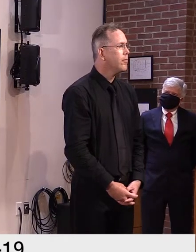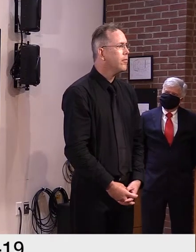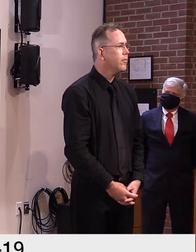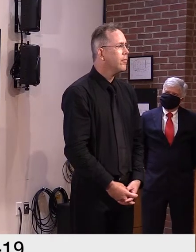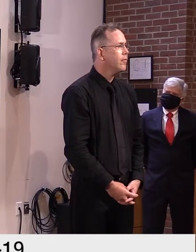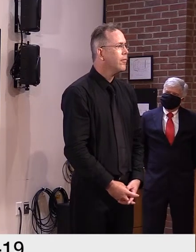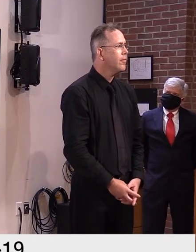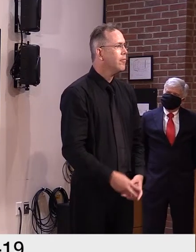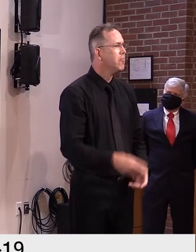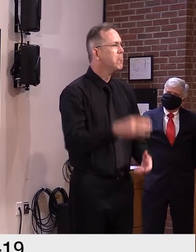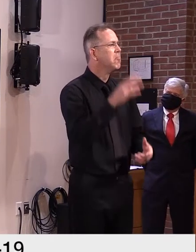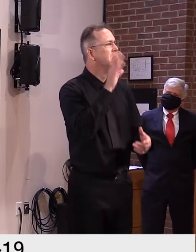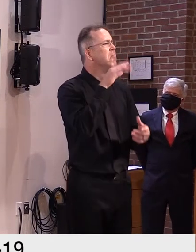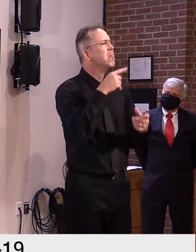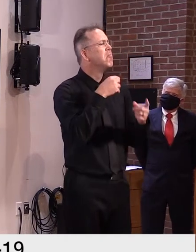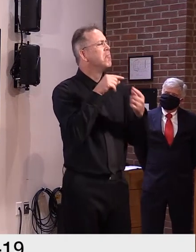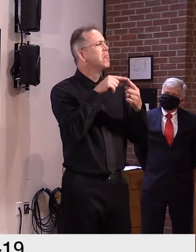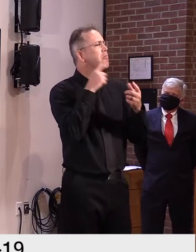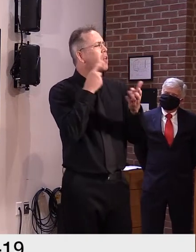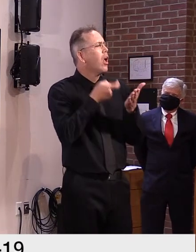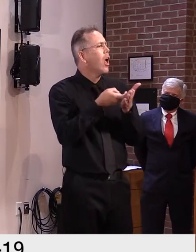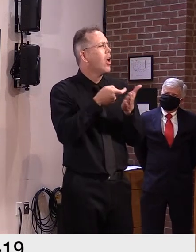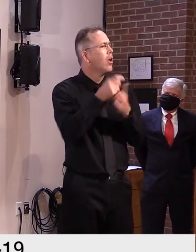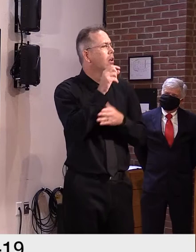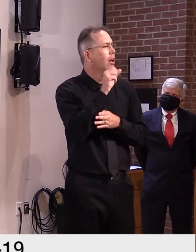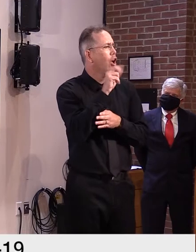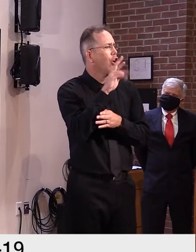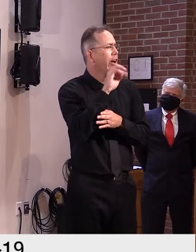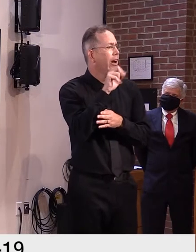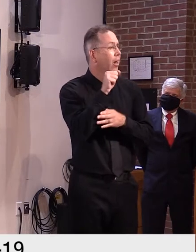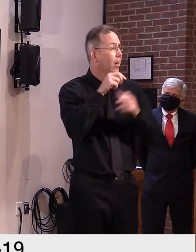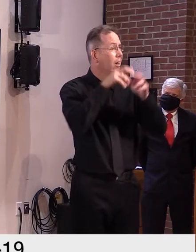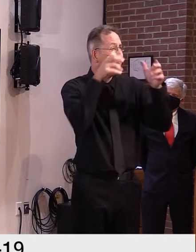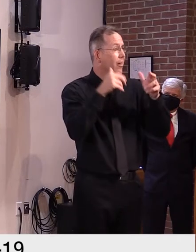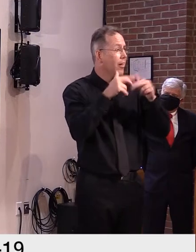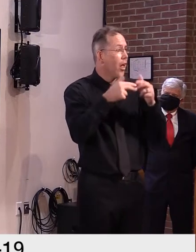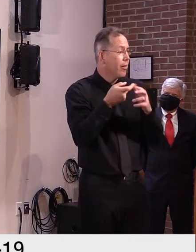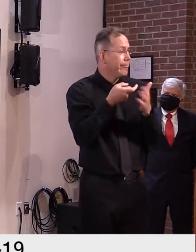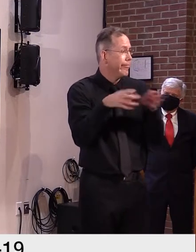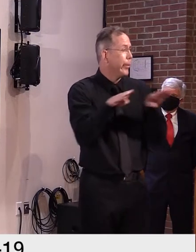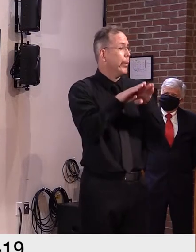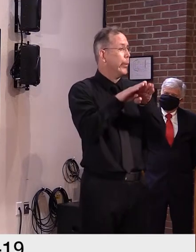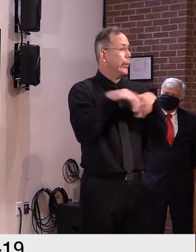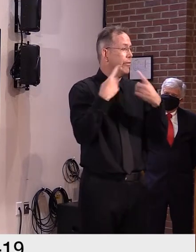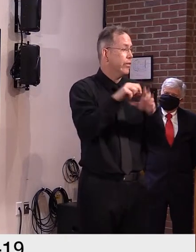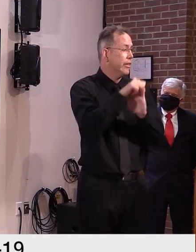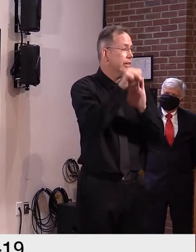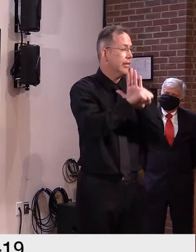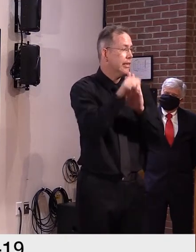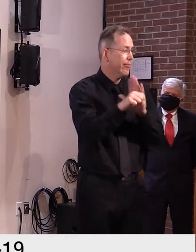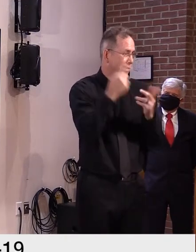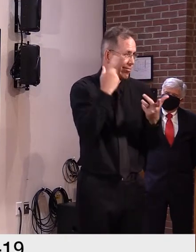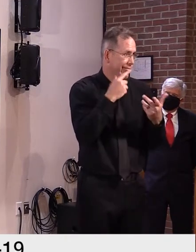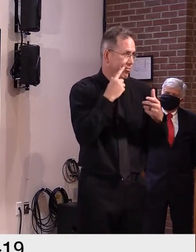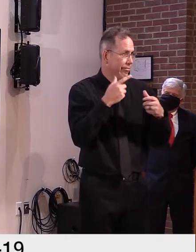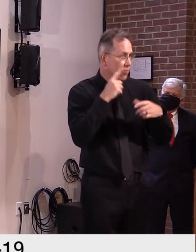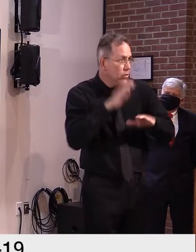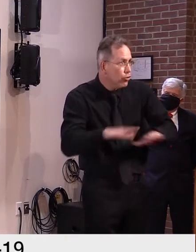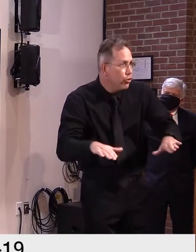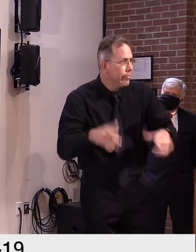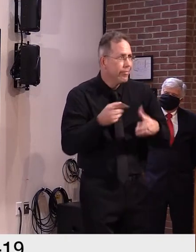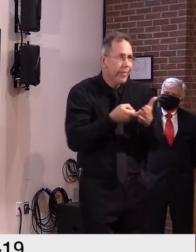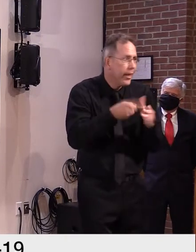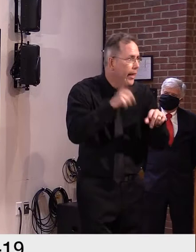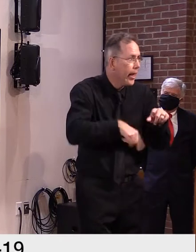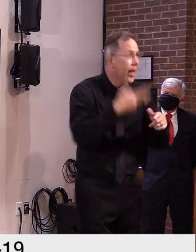And second, is the state doing enough to provide community assets like recreational